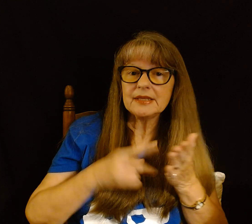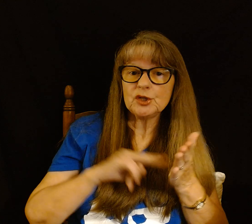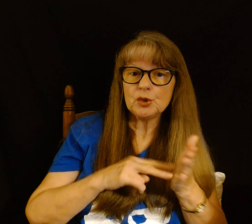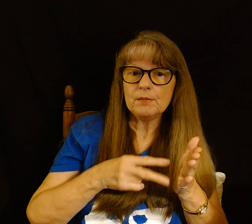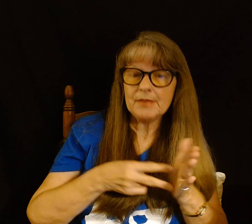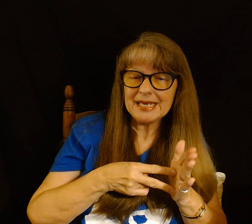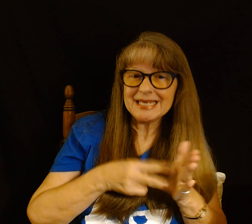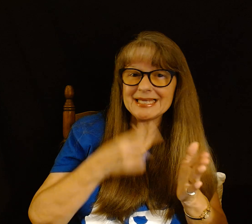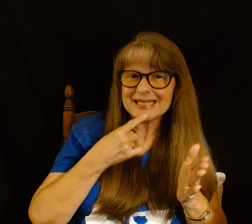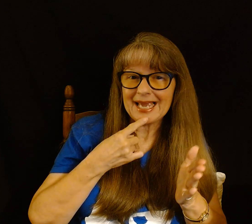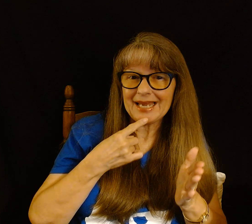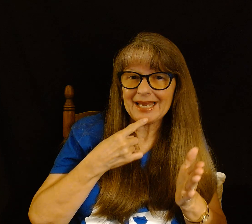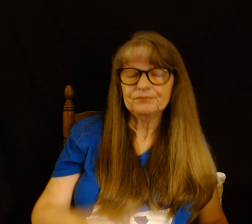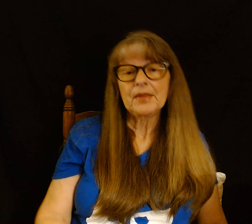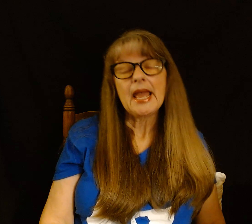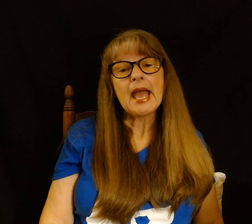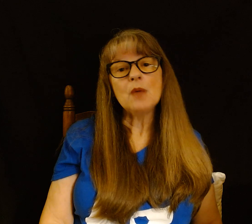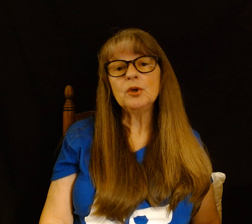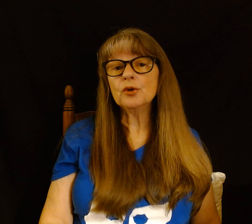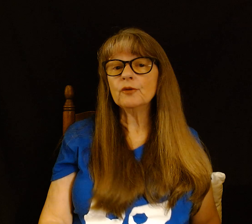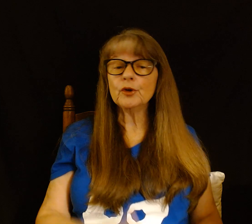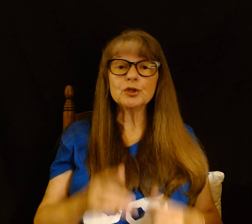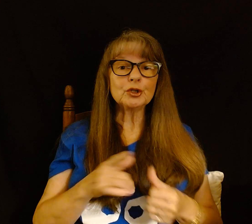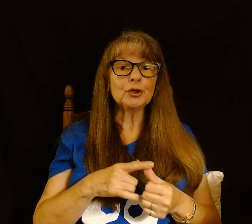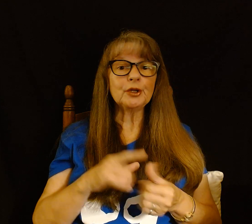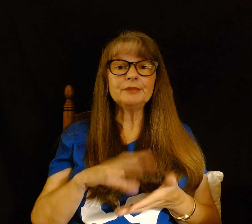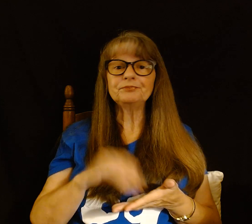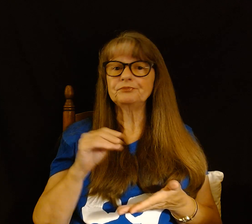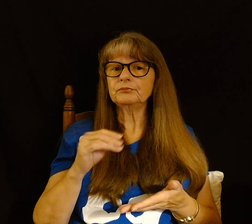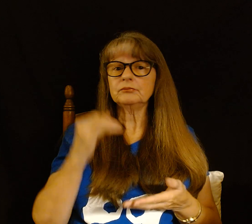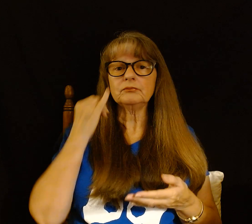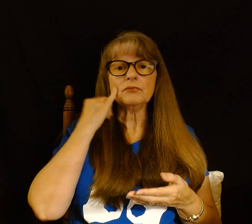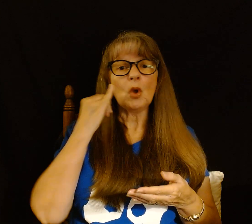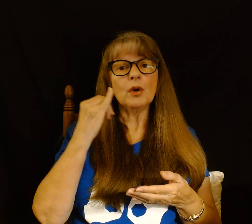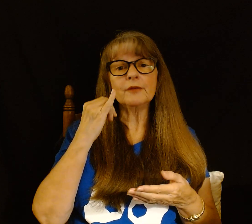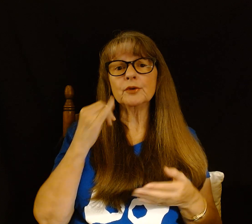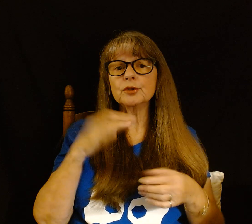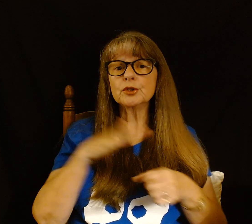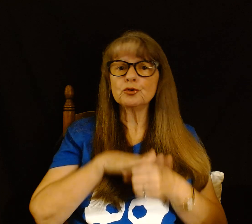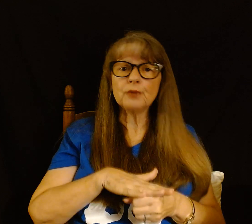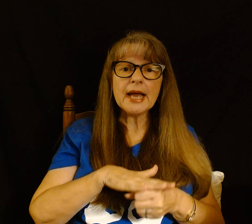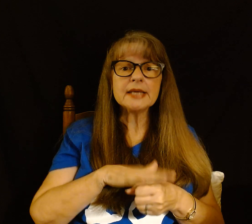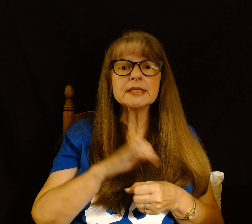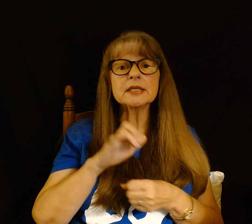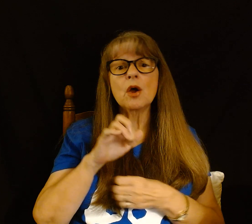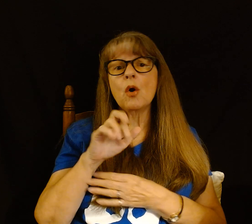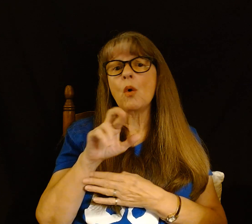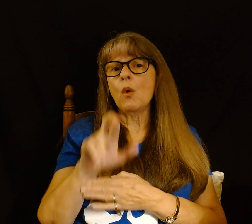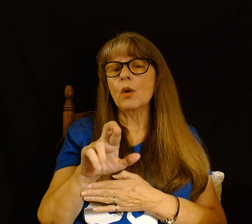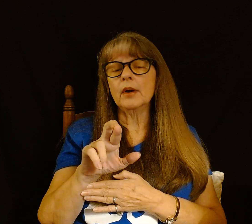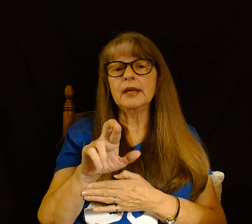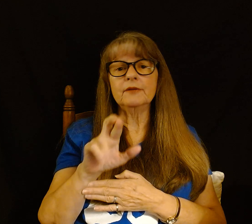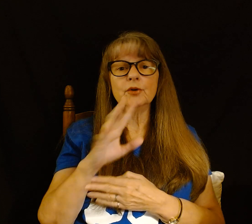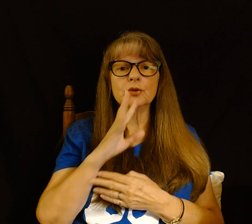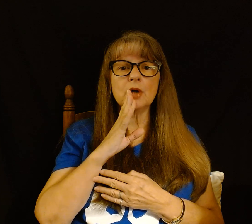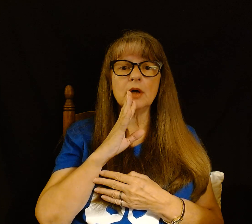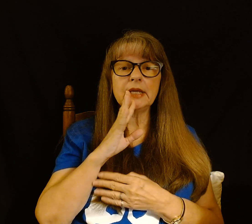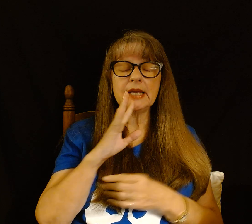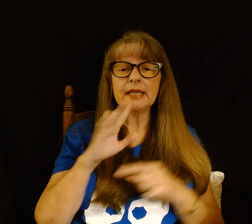you mean to say? And when you're first learning, or if you're stressed, or if you're talking at the